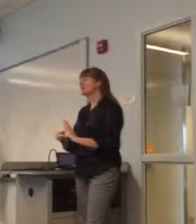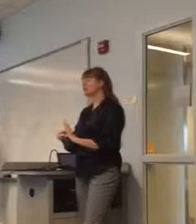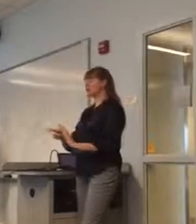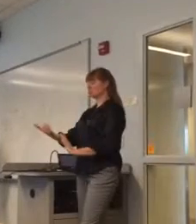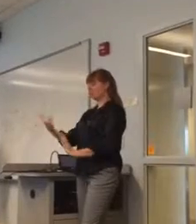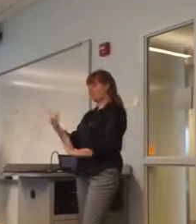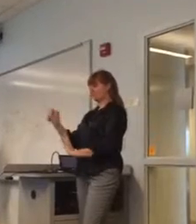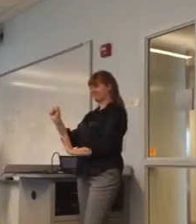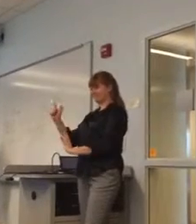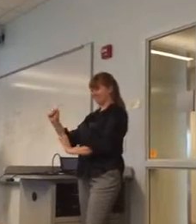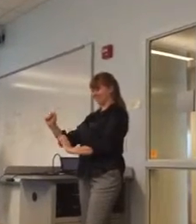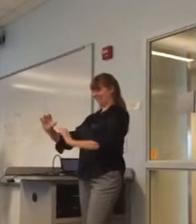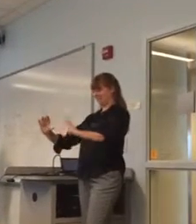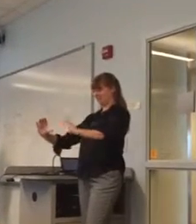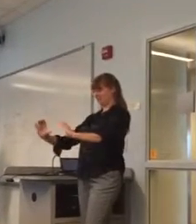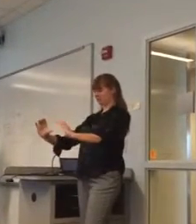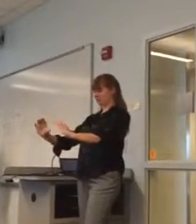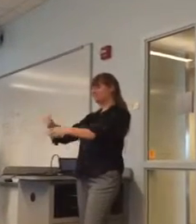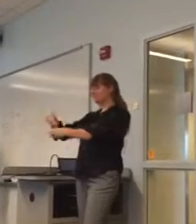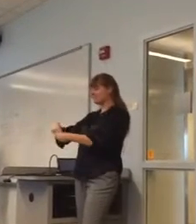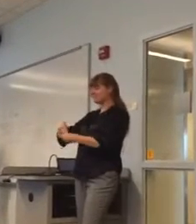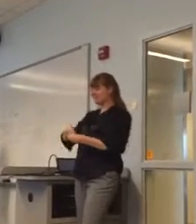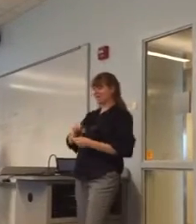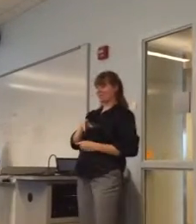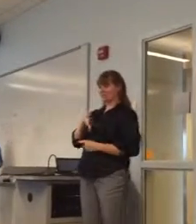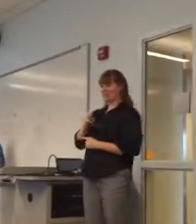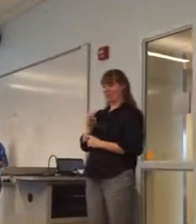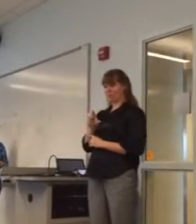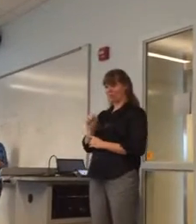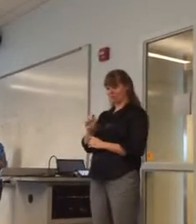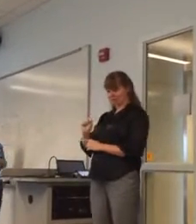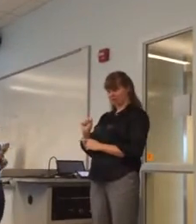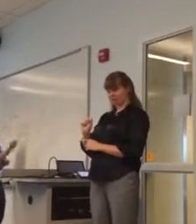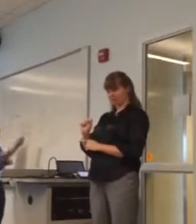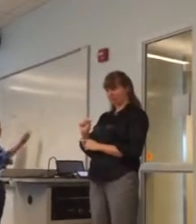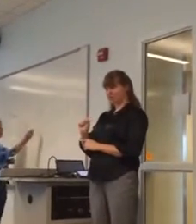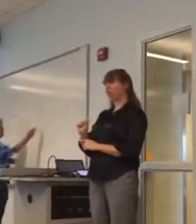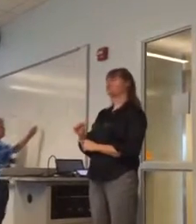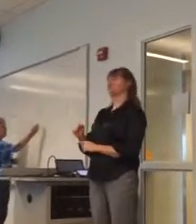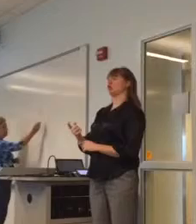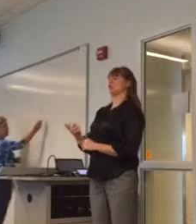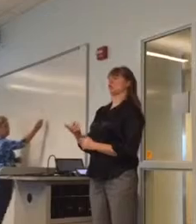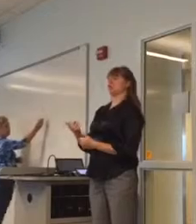set in the power set. And what would it be?